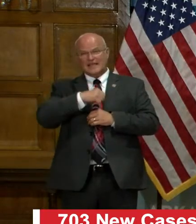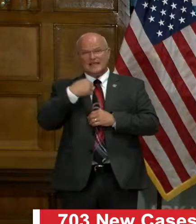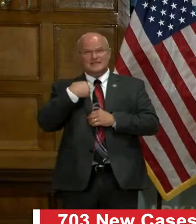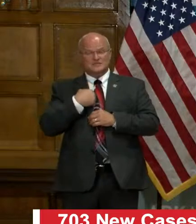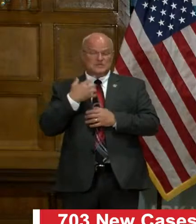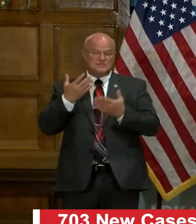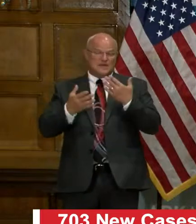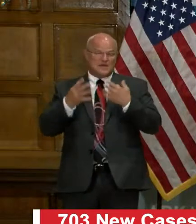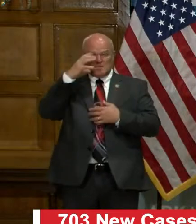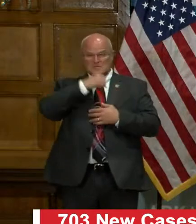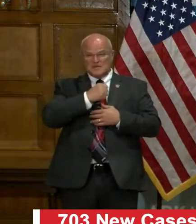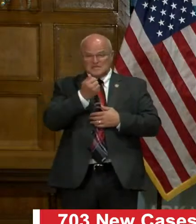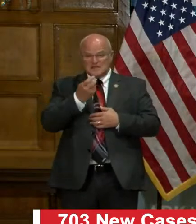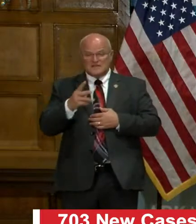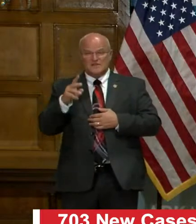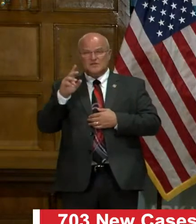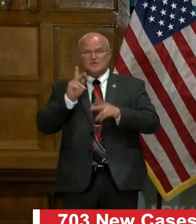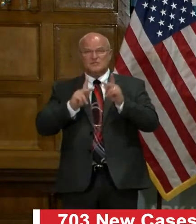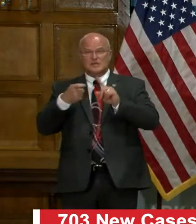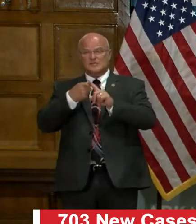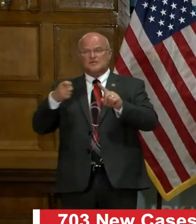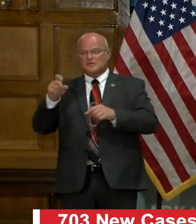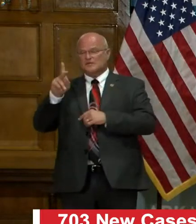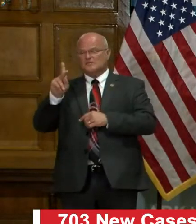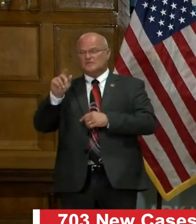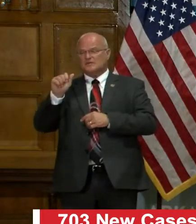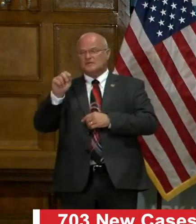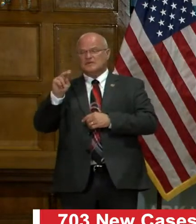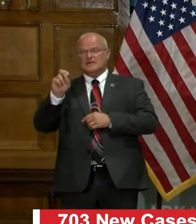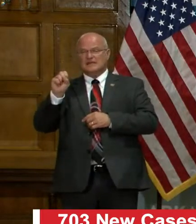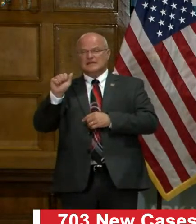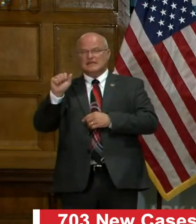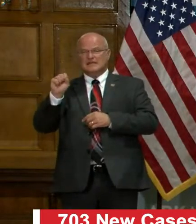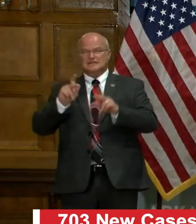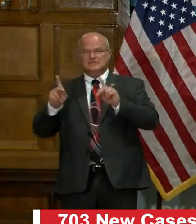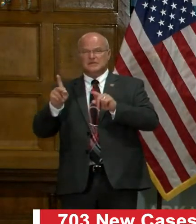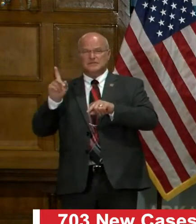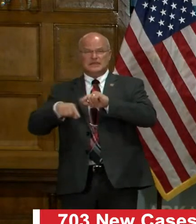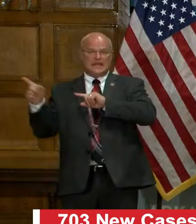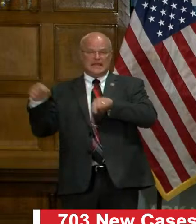miss a few Kansans that might not be able to come here because of that.